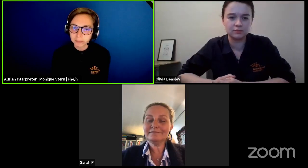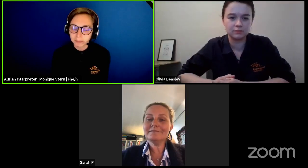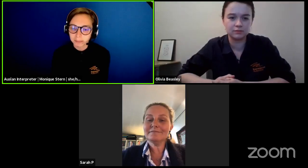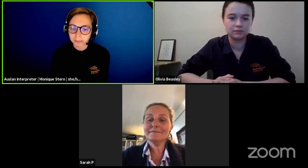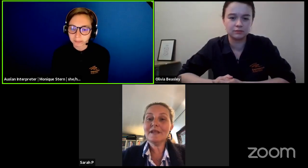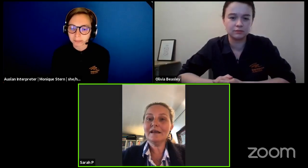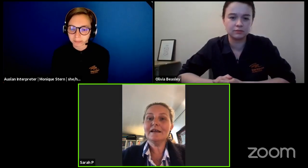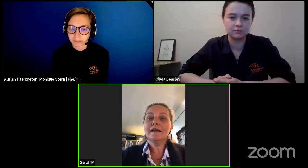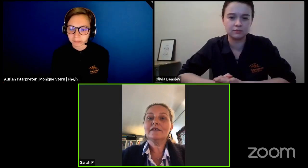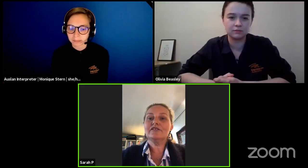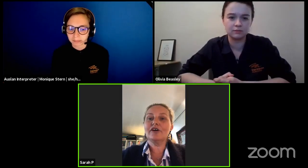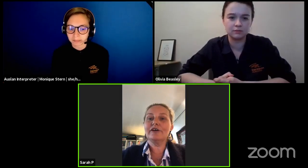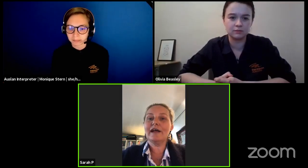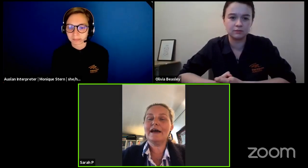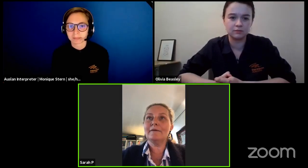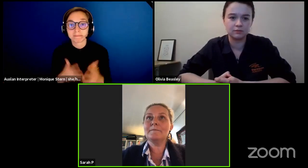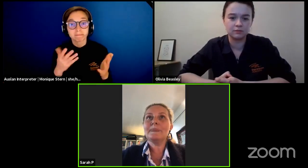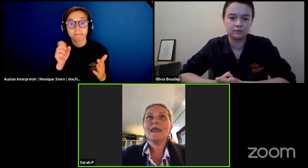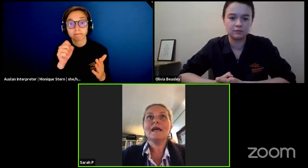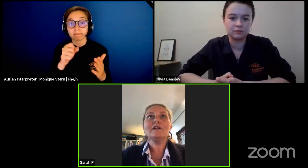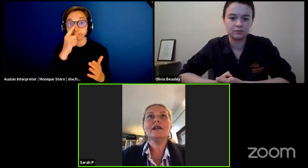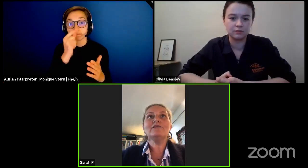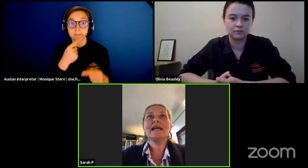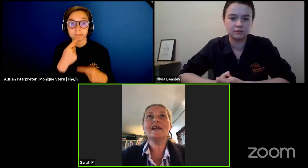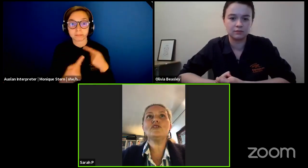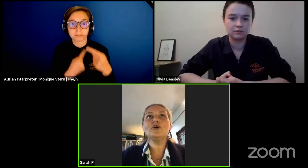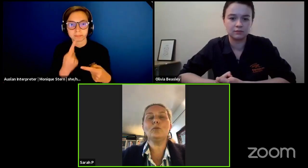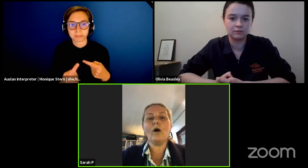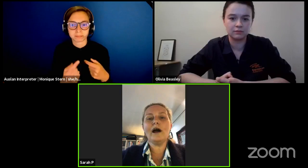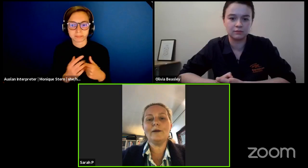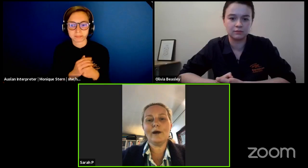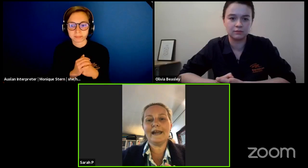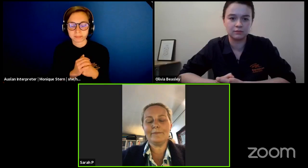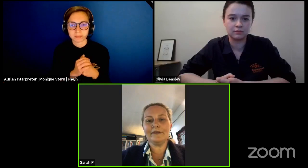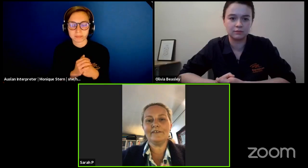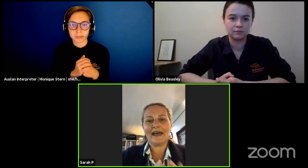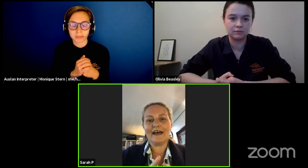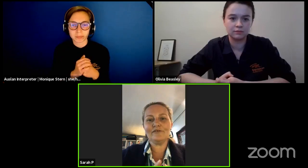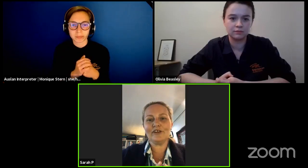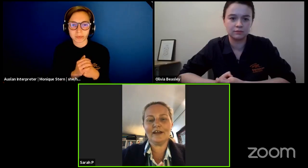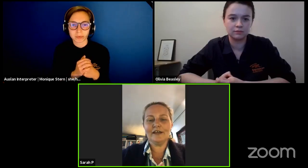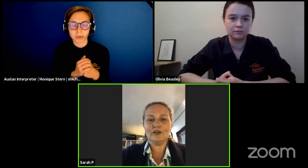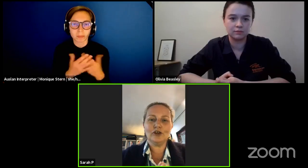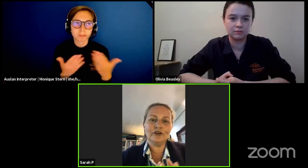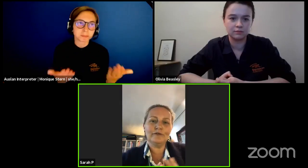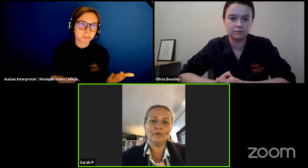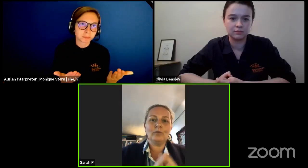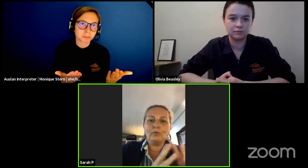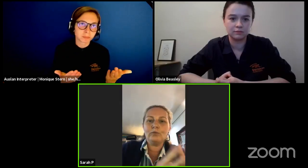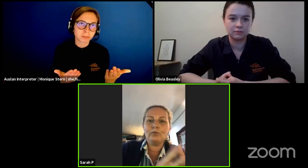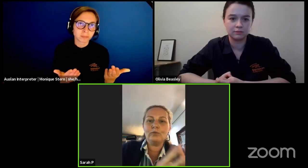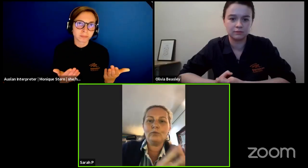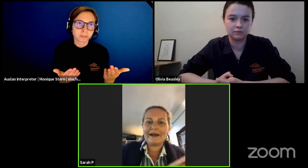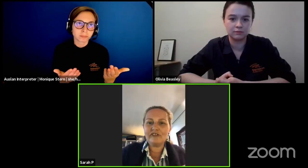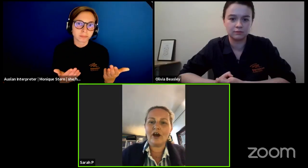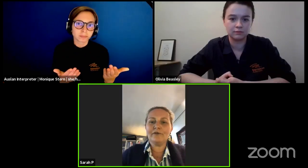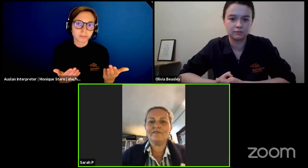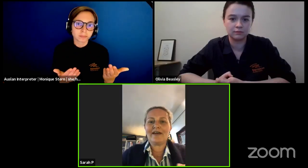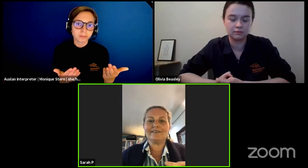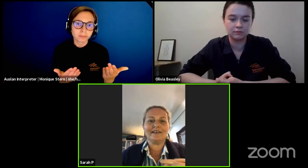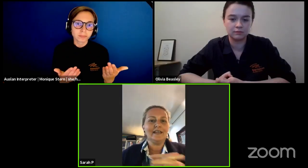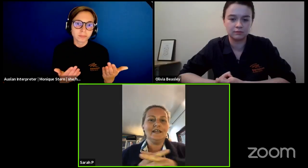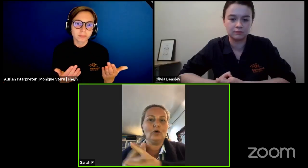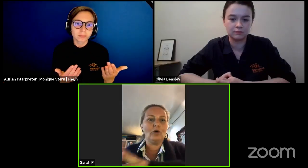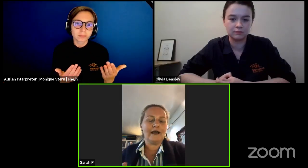happen? Yeah, so in regards to why one happens after, you know, one type